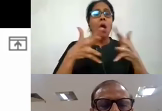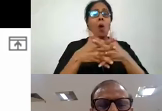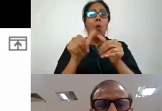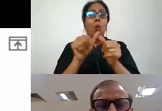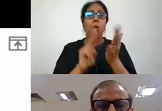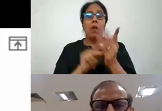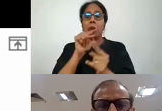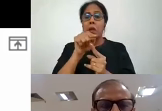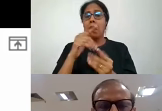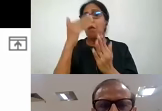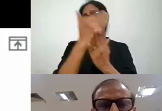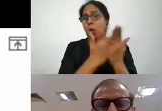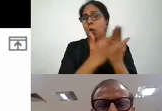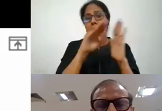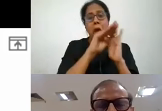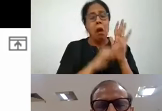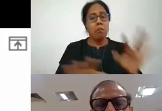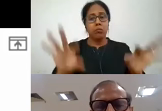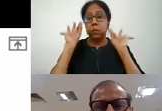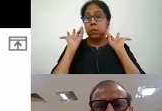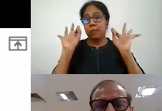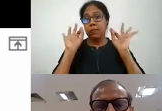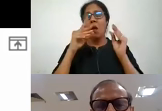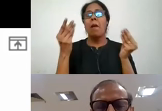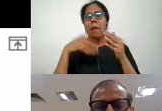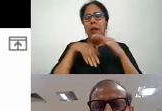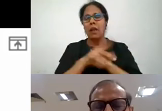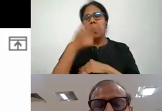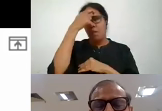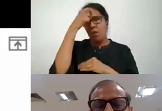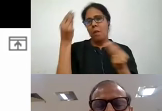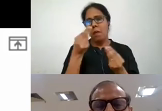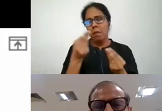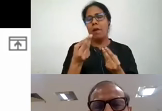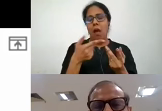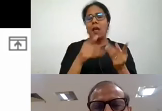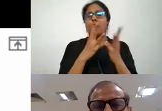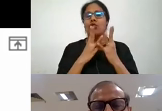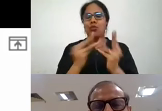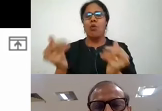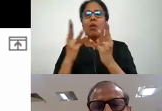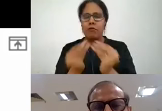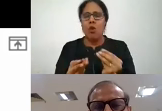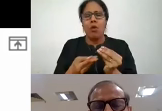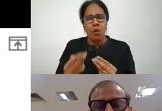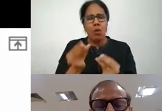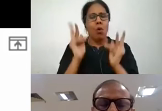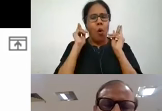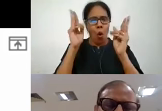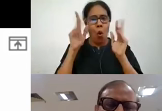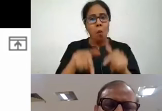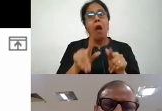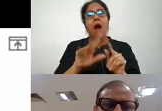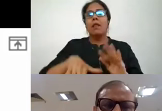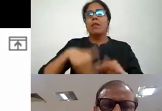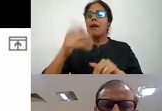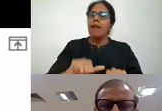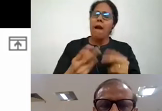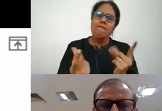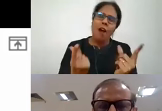But there are a few problems which, if they are settled quickly, it will, you know, proliferate much faster.